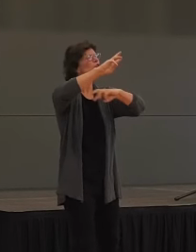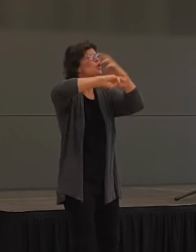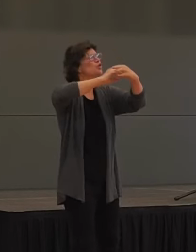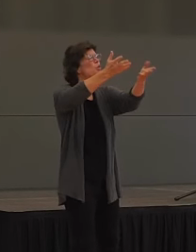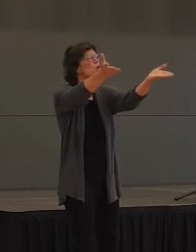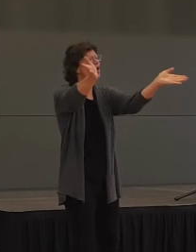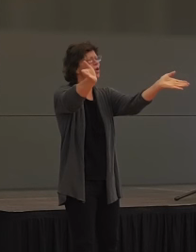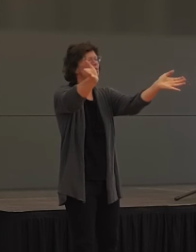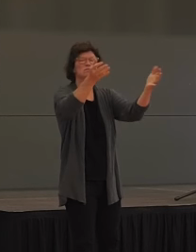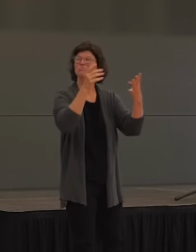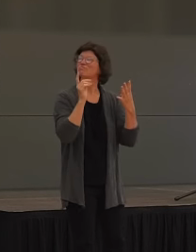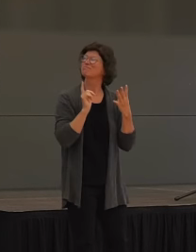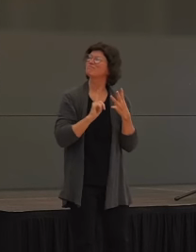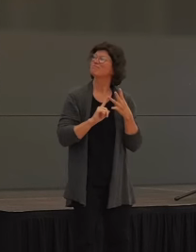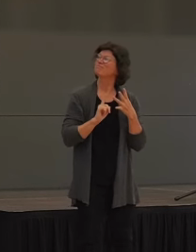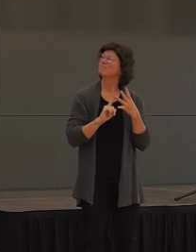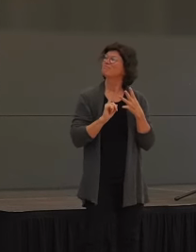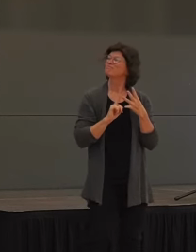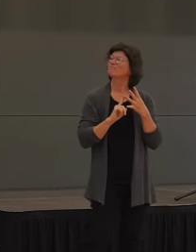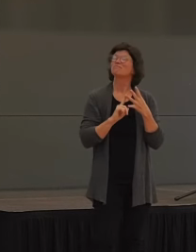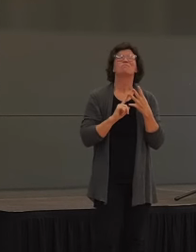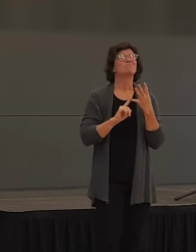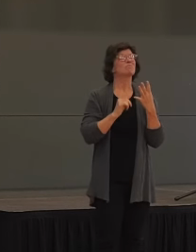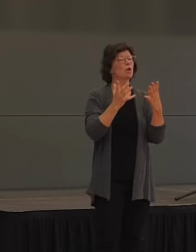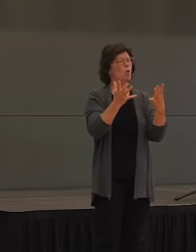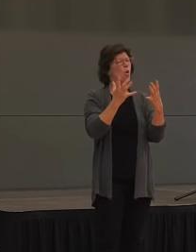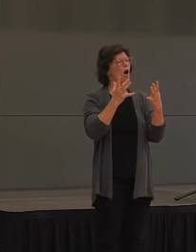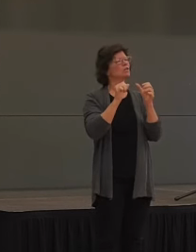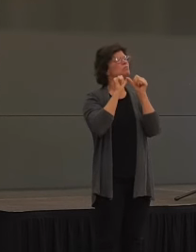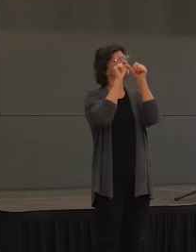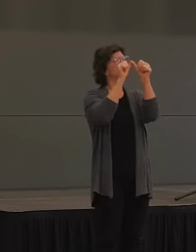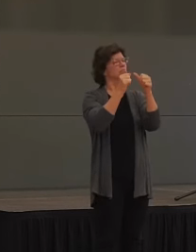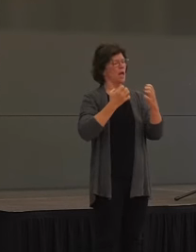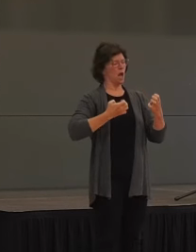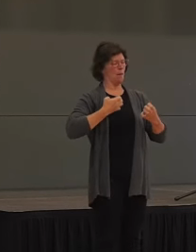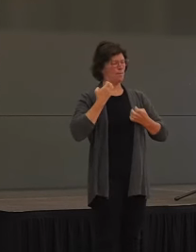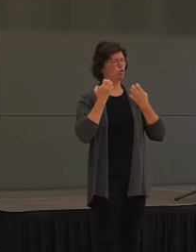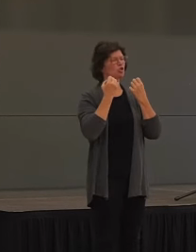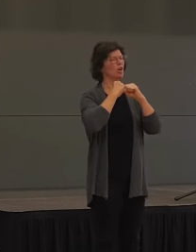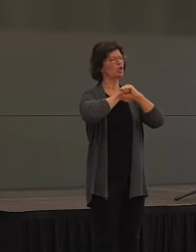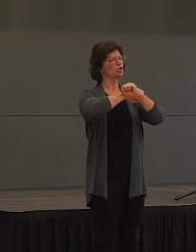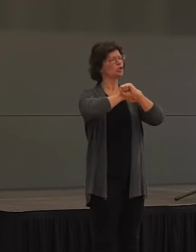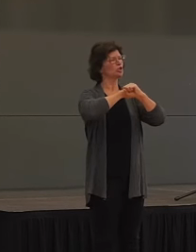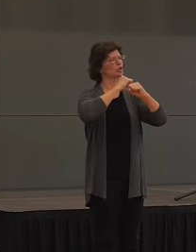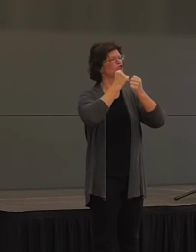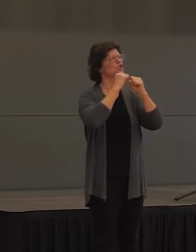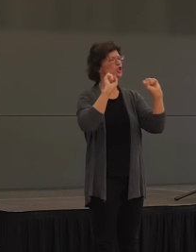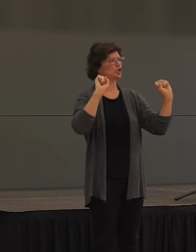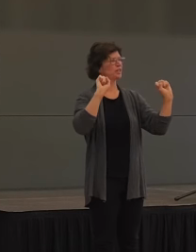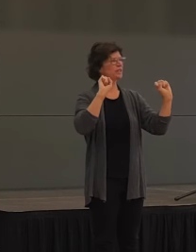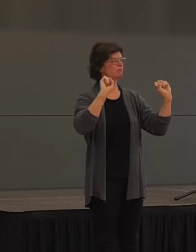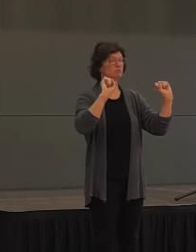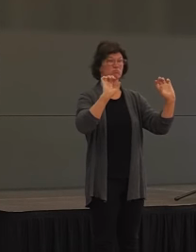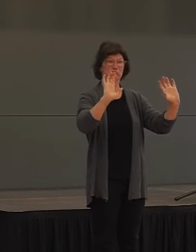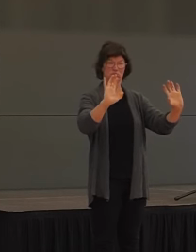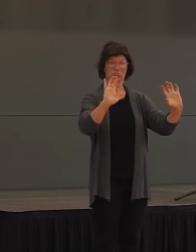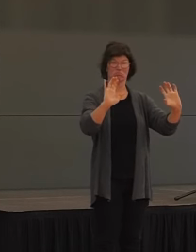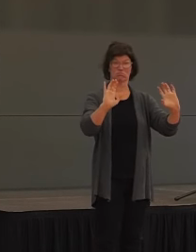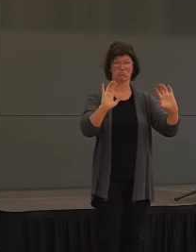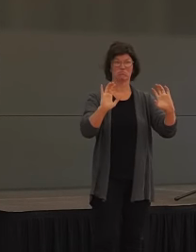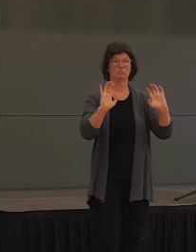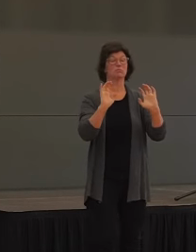feel emotional security. How many of you would agree that all of you, no matter where you are on